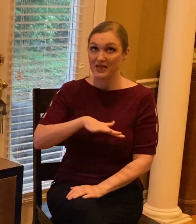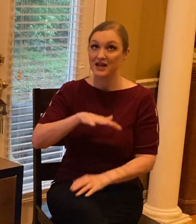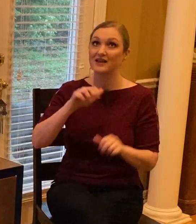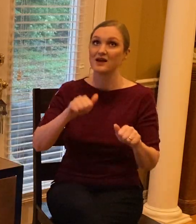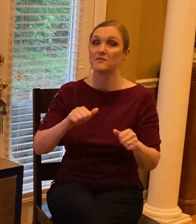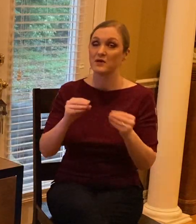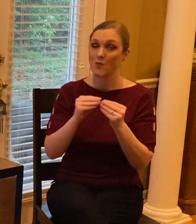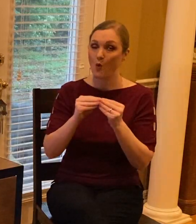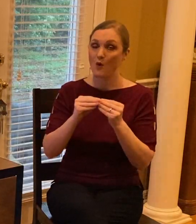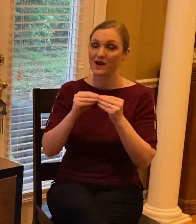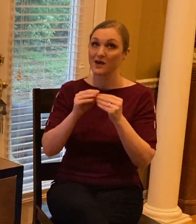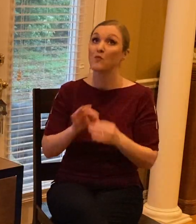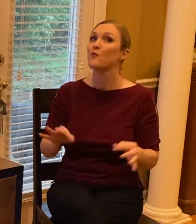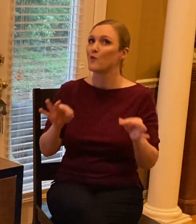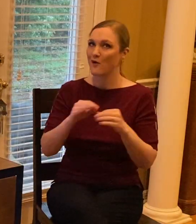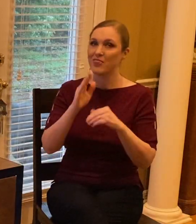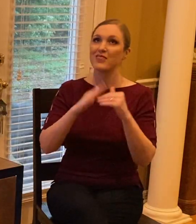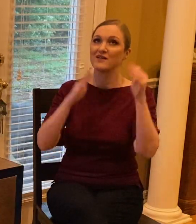more important than that.